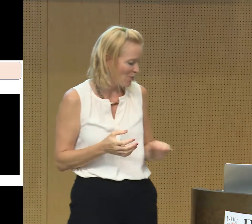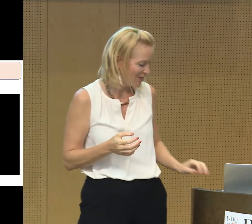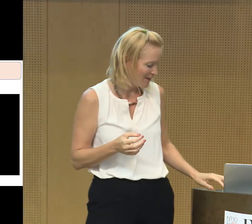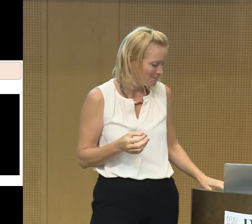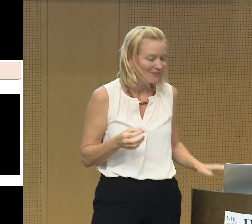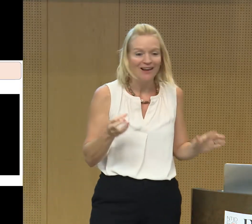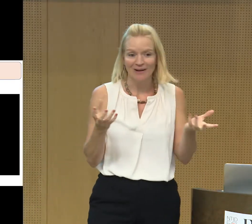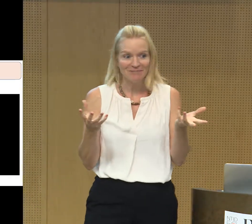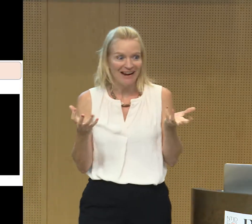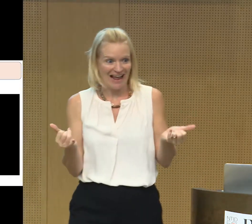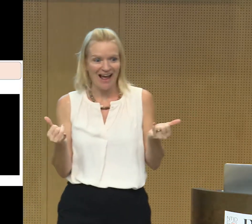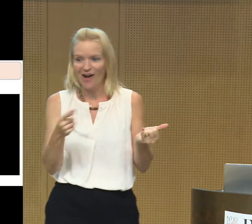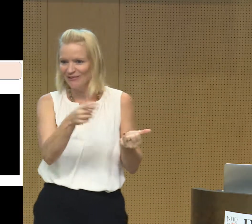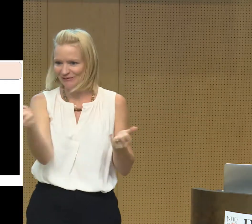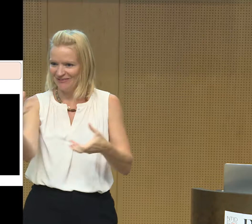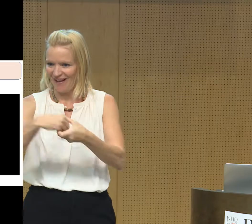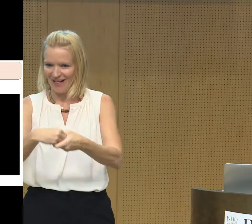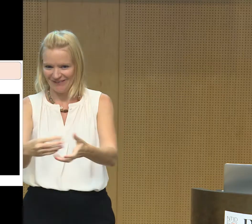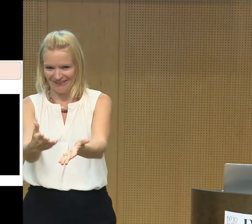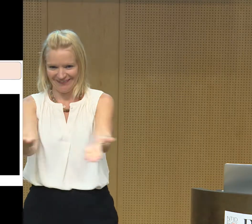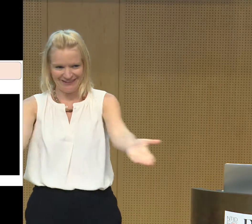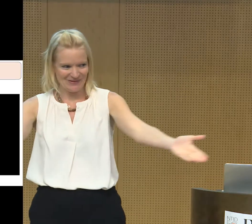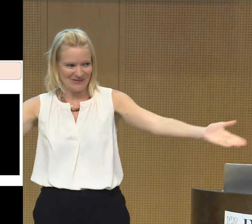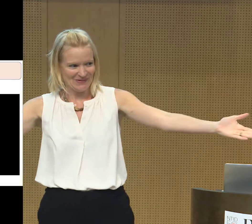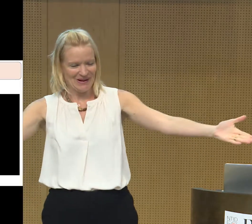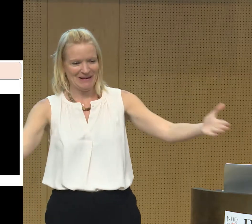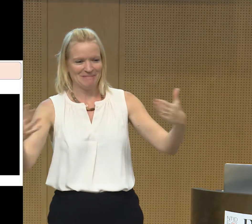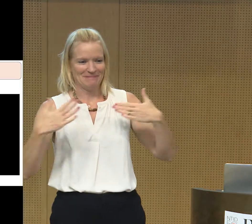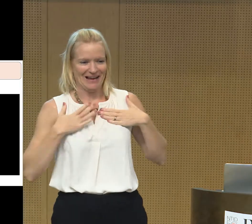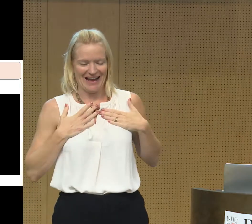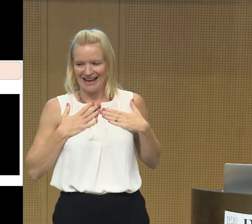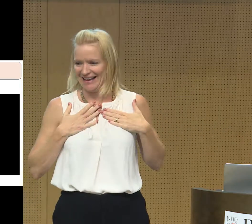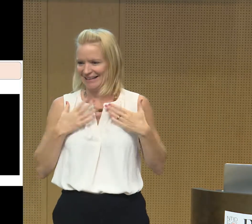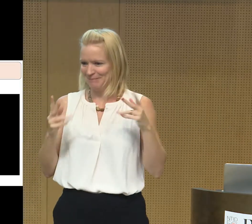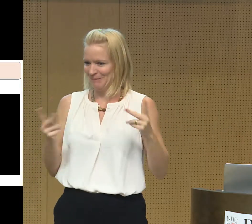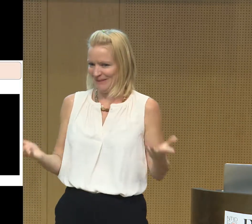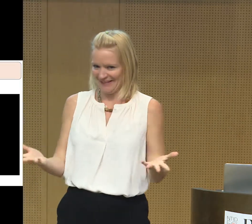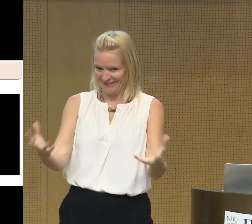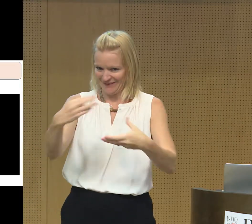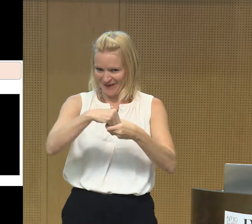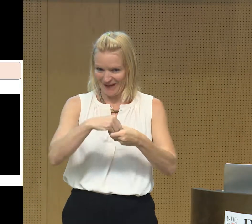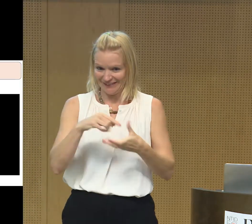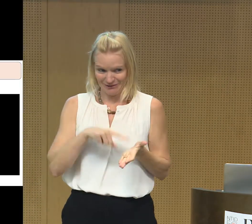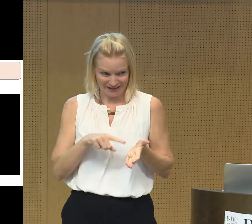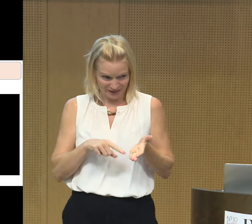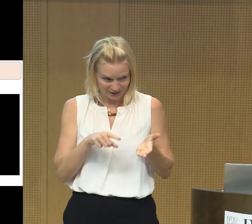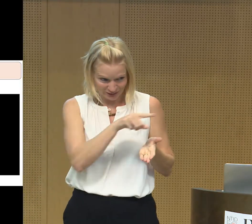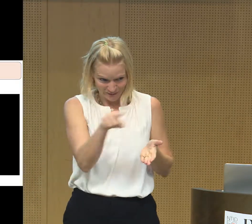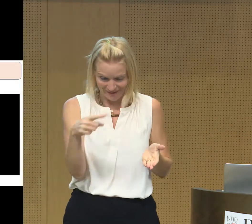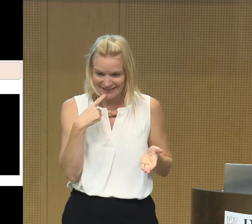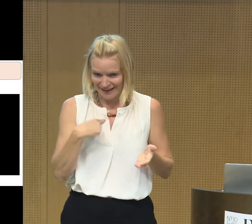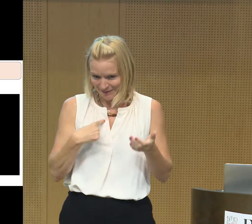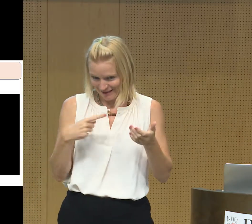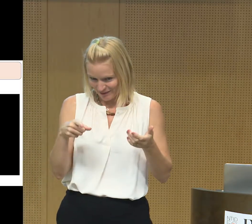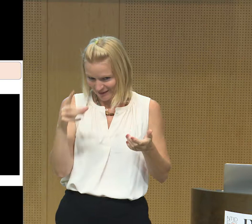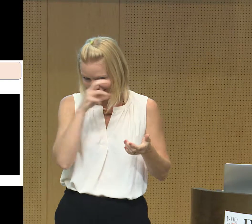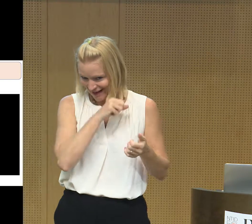of course. So I would like to involve all of you. So you need to tell me, you need